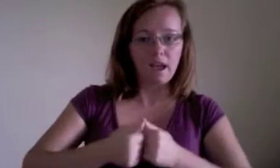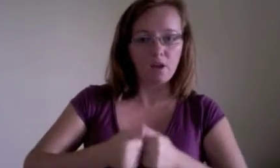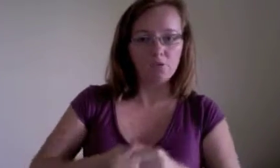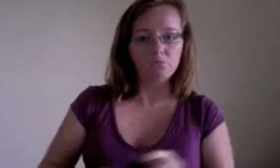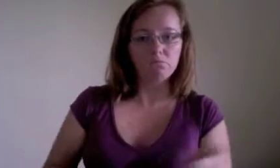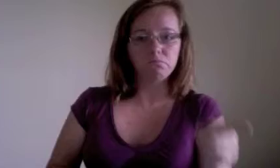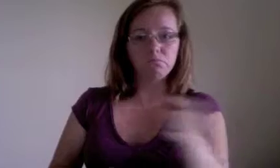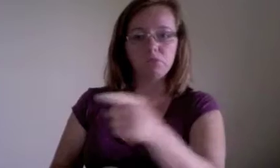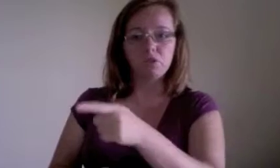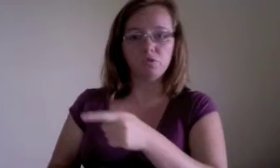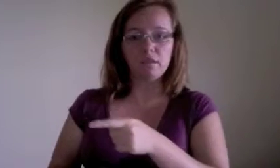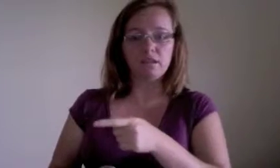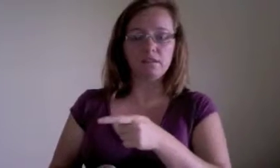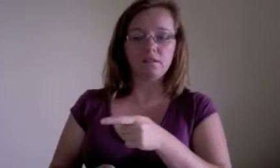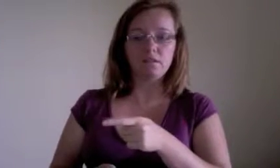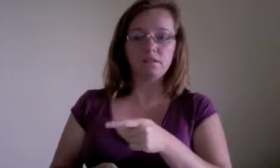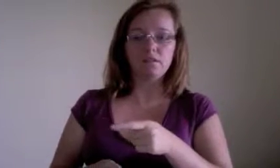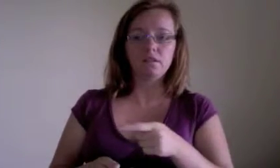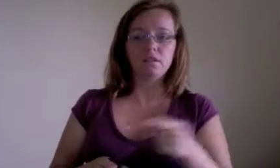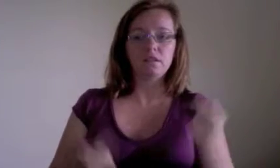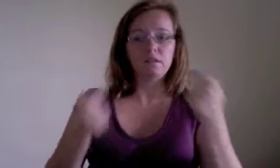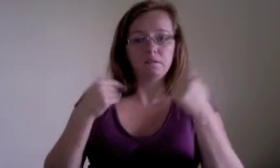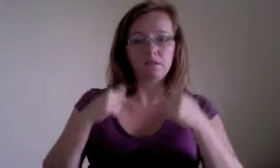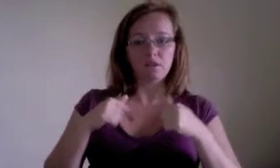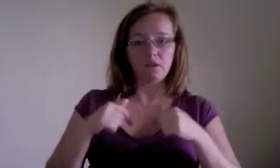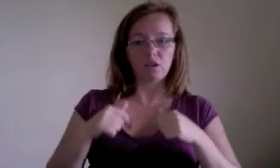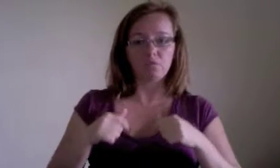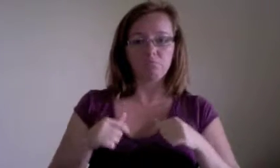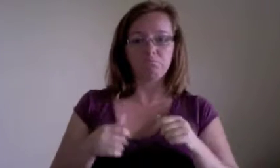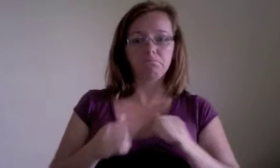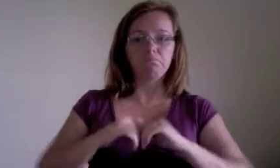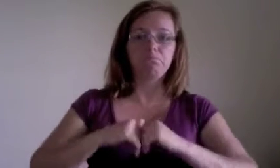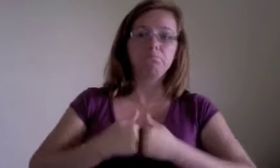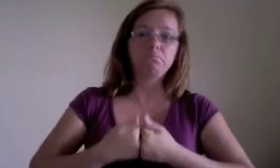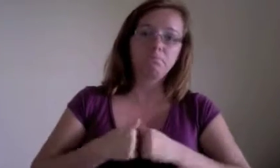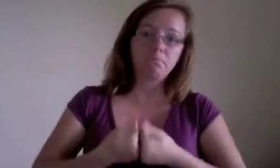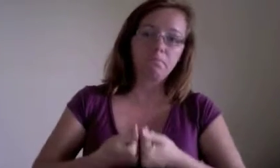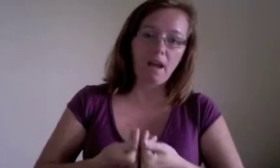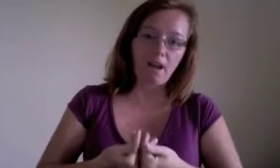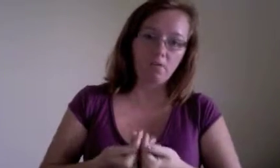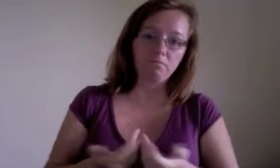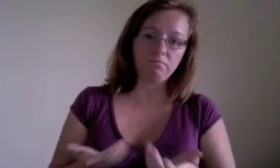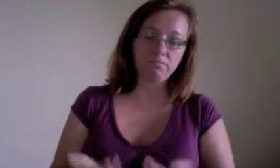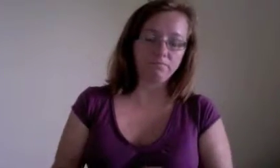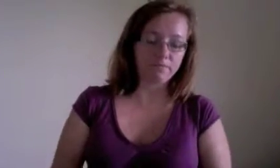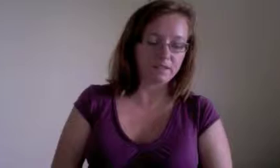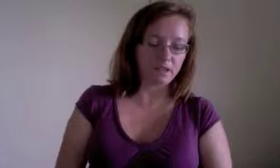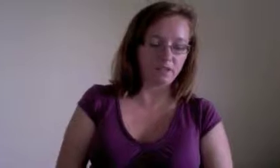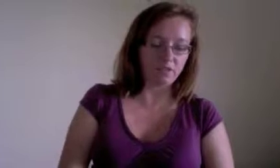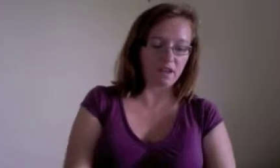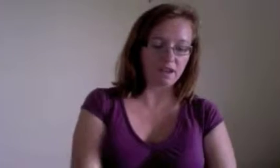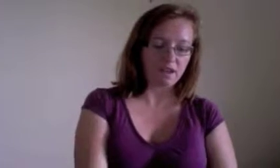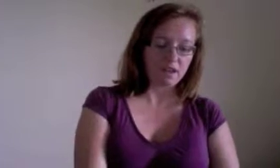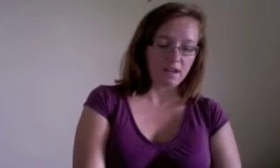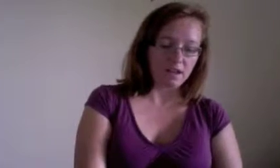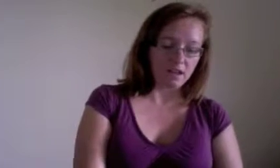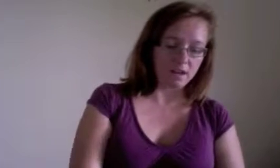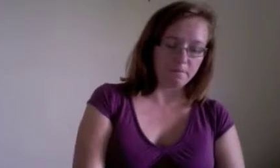how did you get here? How? That's how you do that. Here